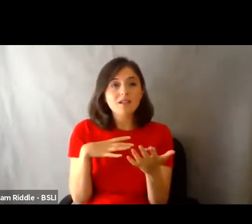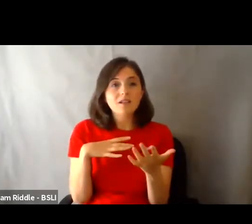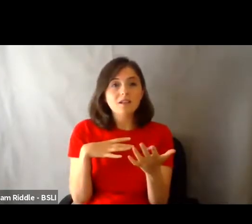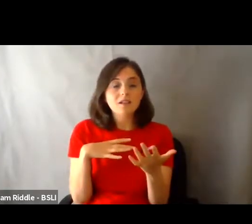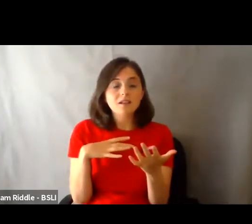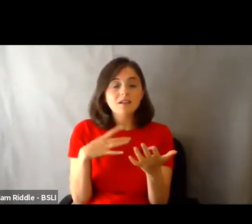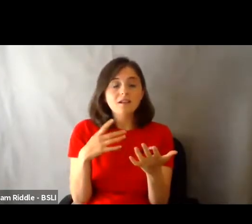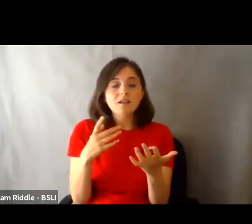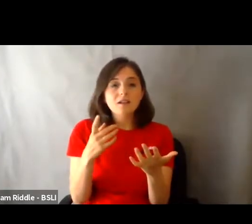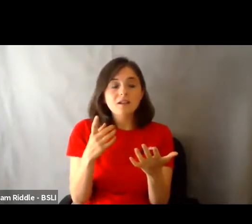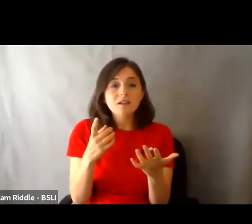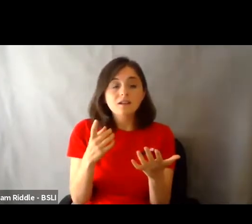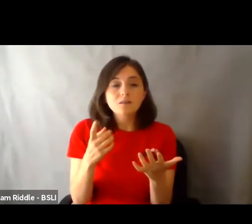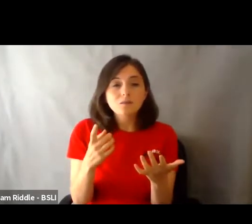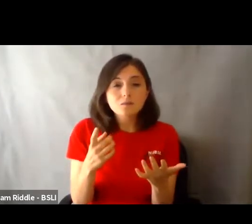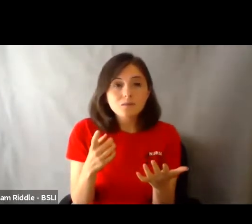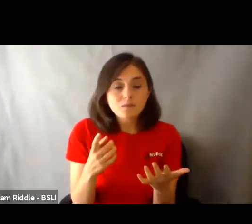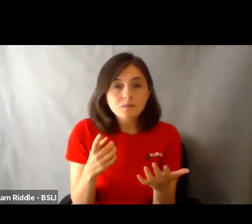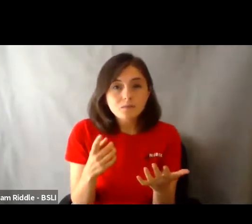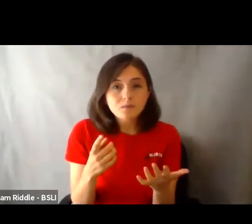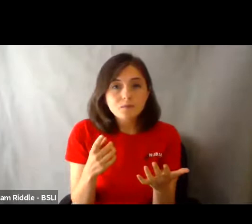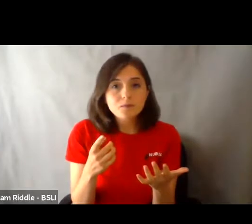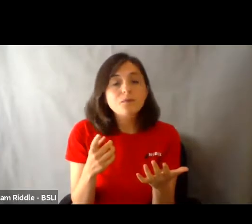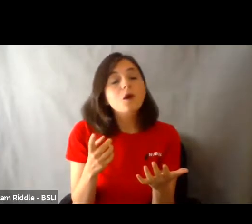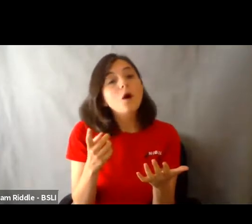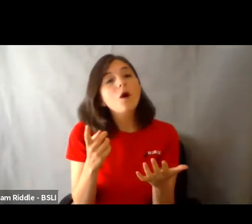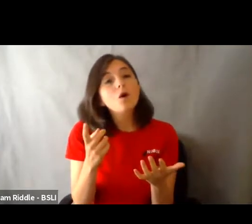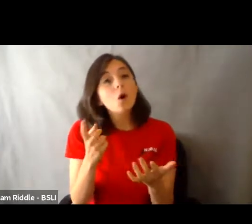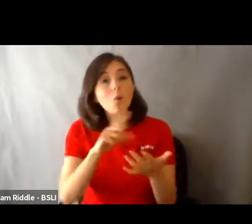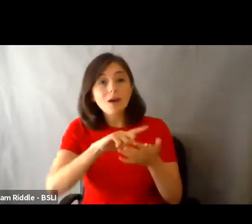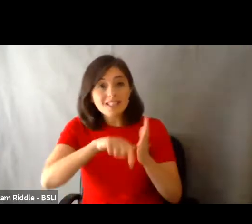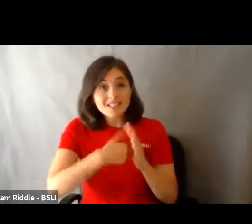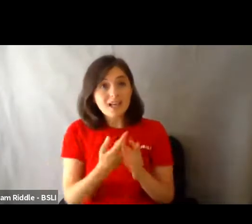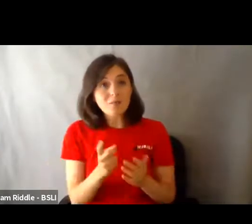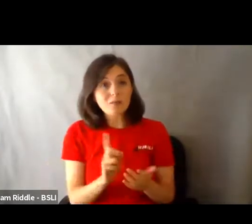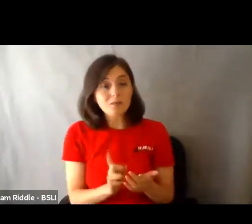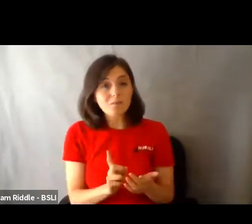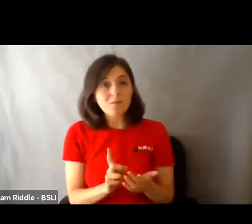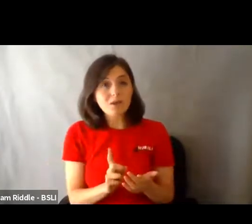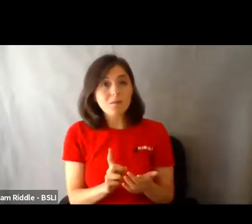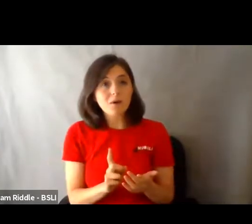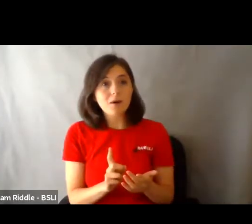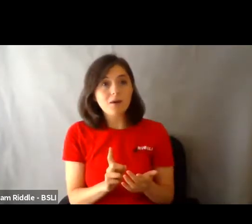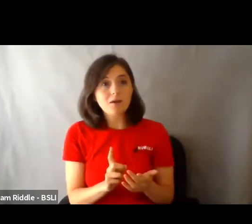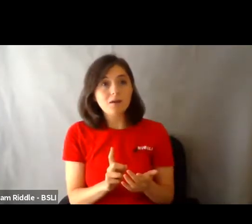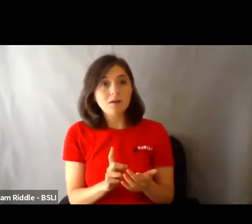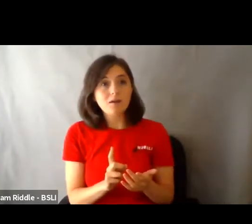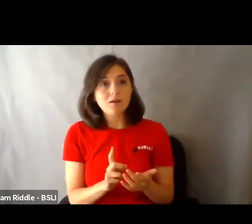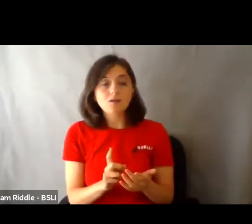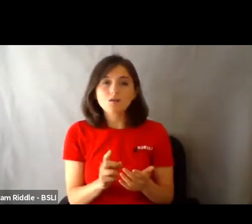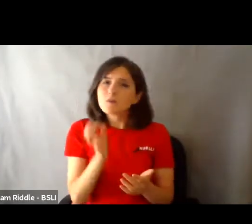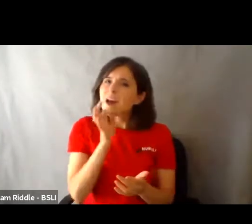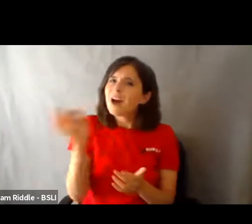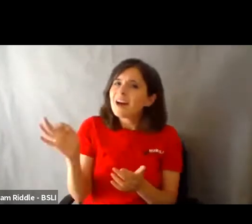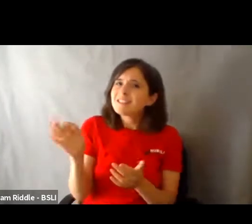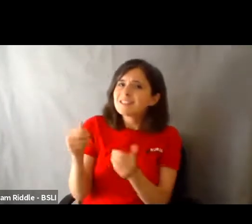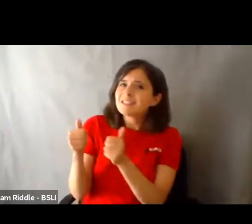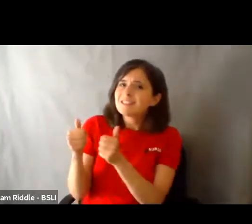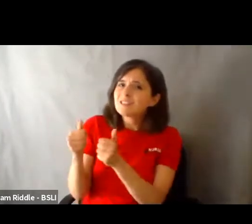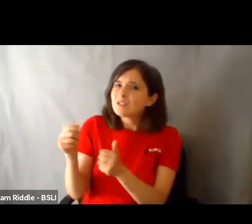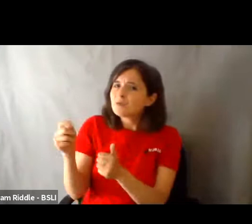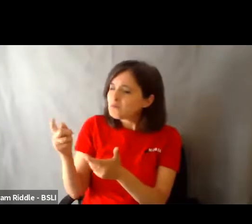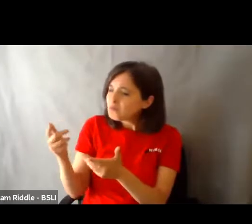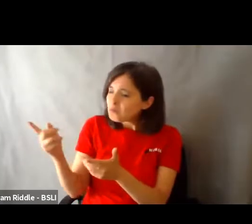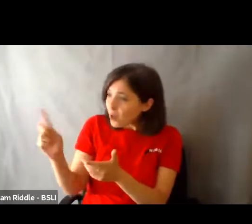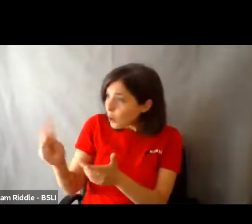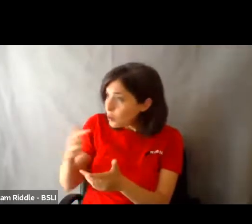supporting universal basic income. But when we as disabled people press the advocates of universal basic income for any